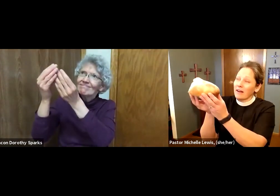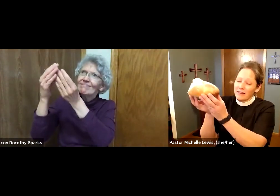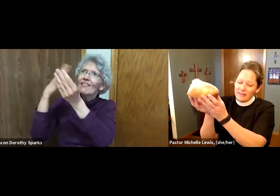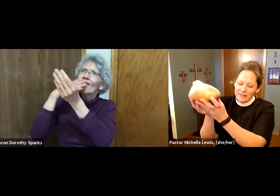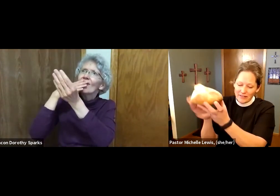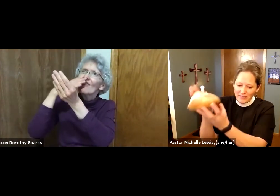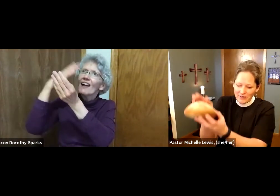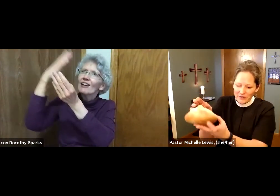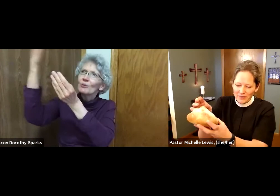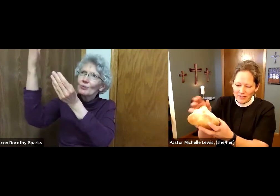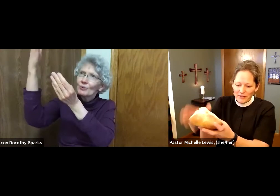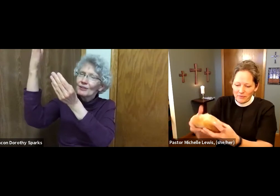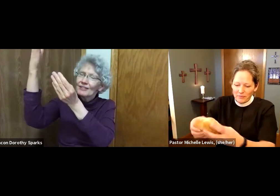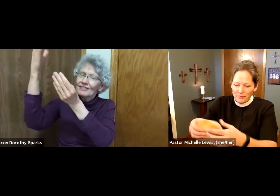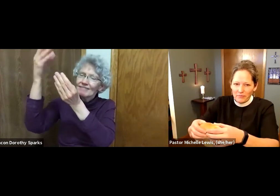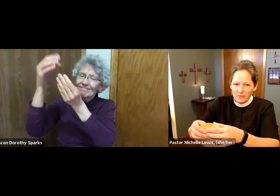thanked God,